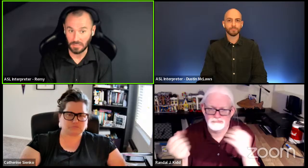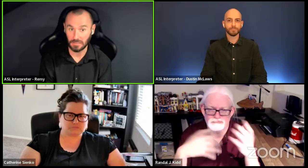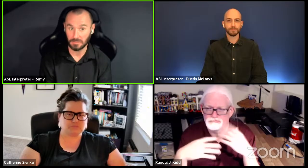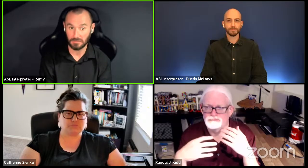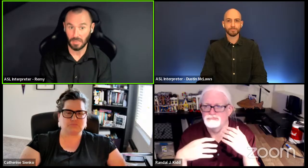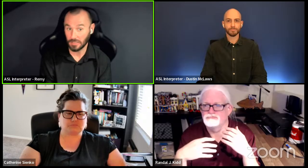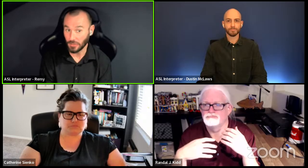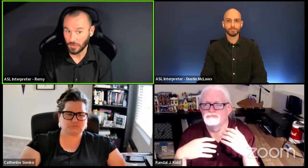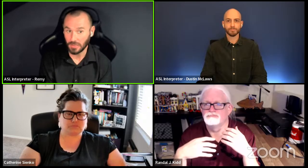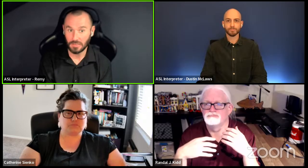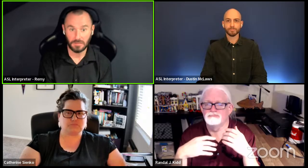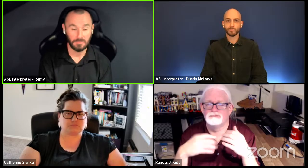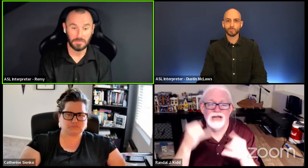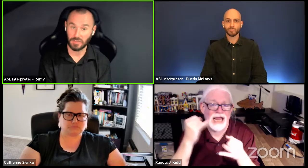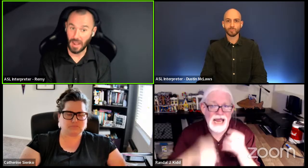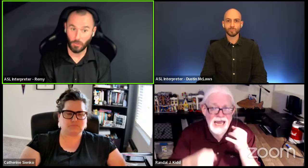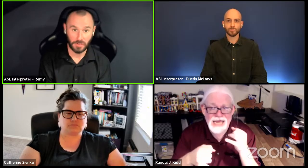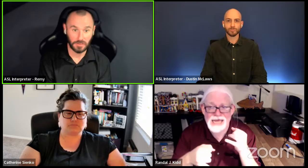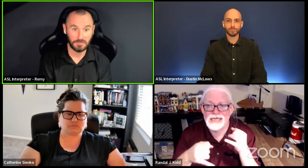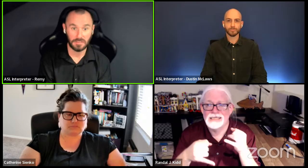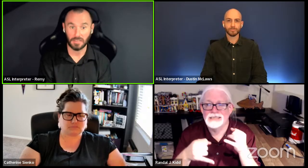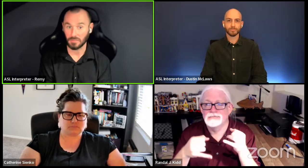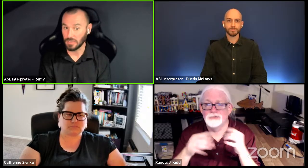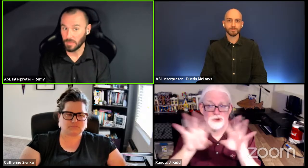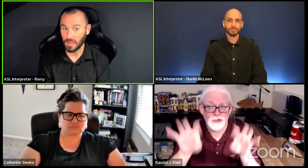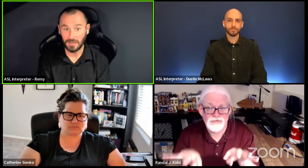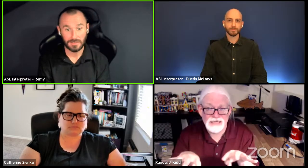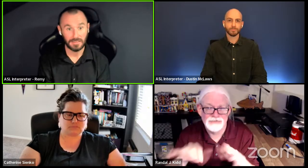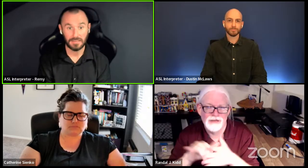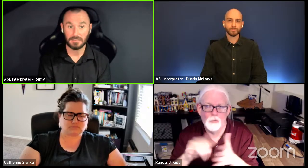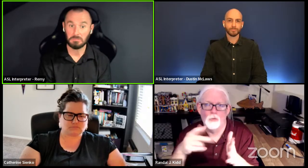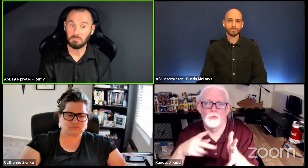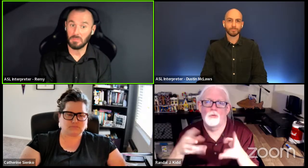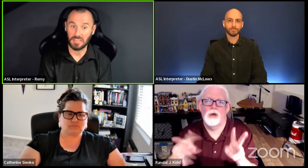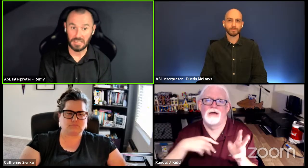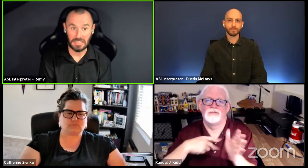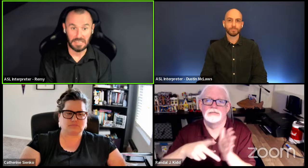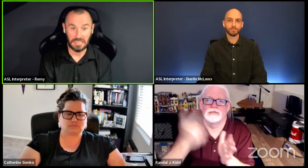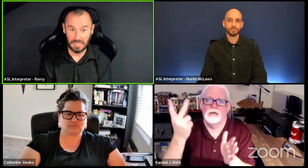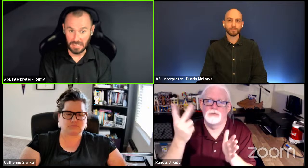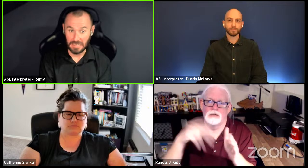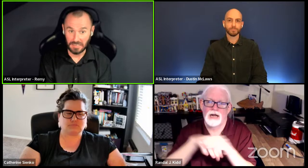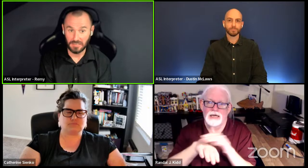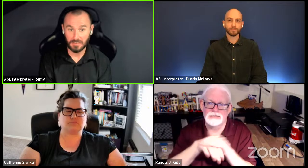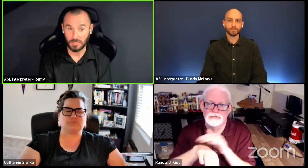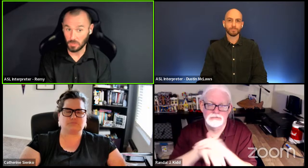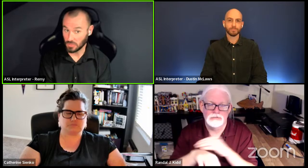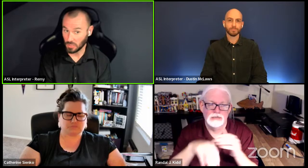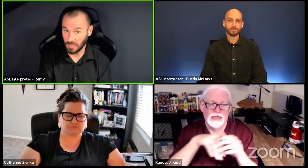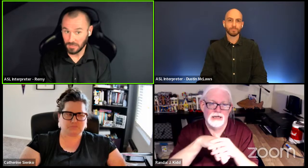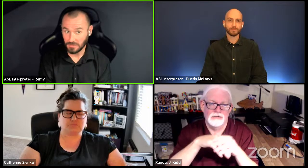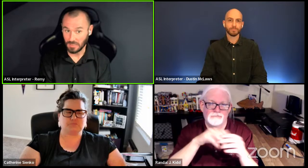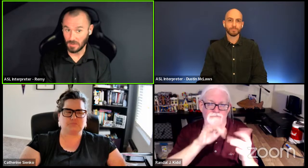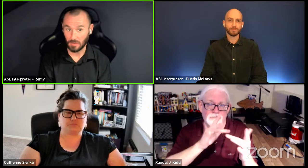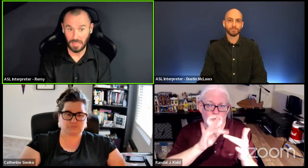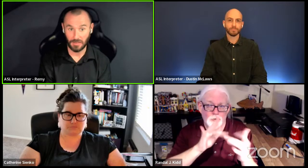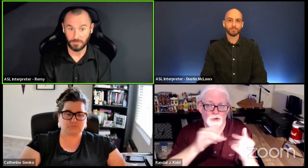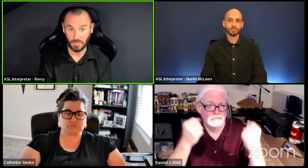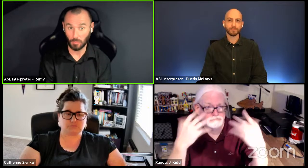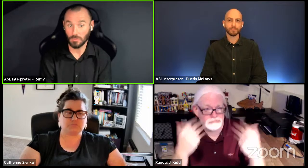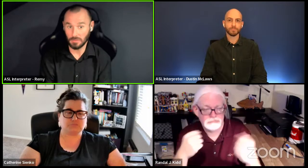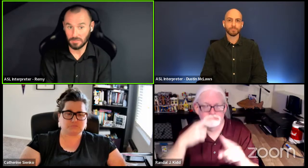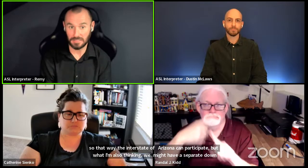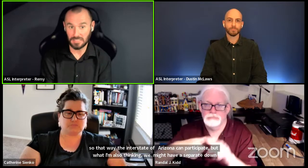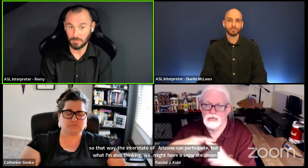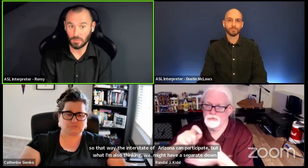want in a leader? Give it an hour, collect feedback, the end, do a survey. So that way we